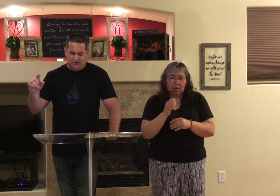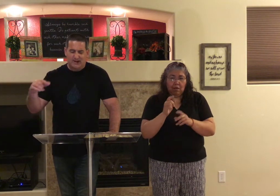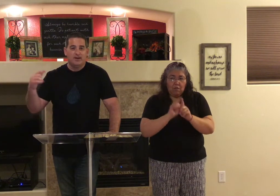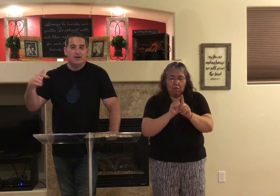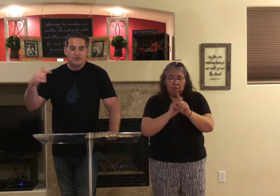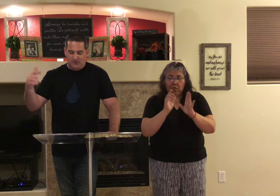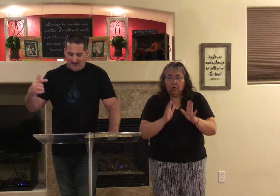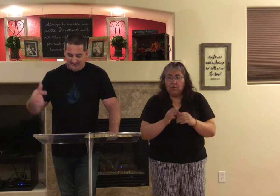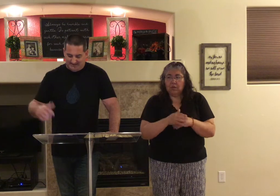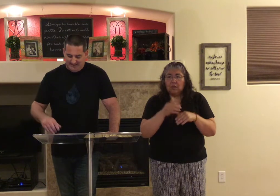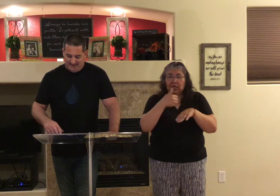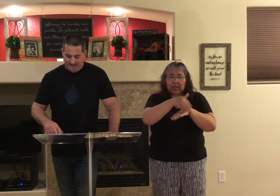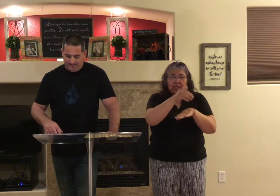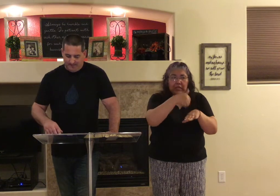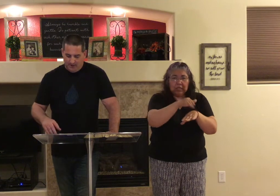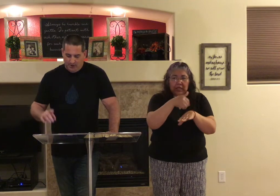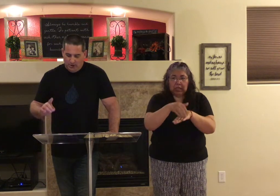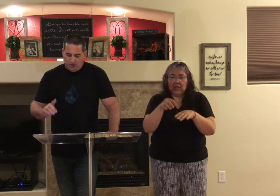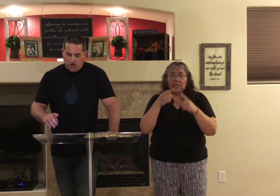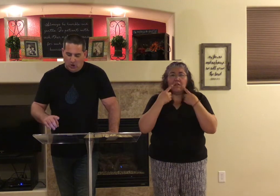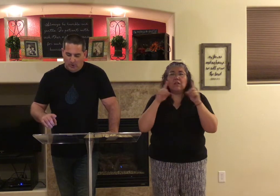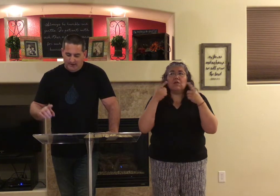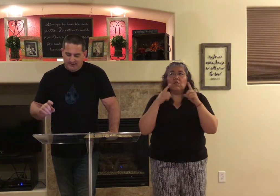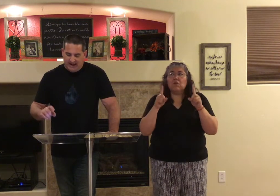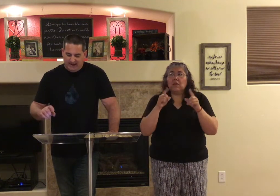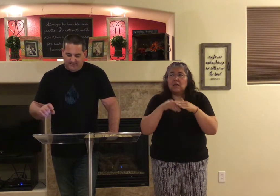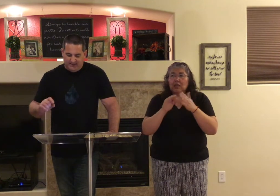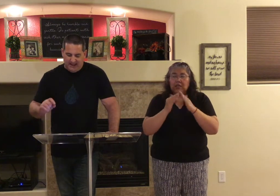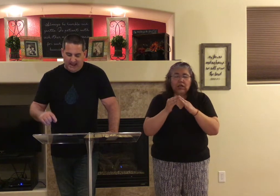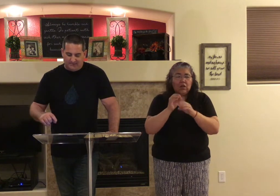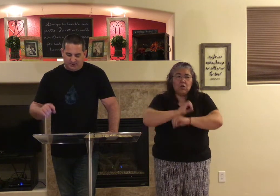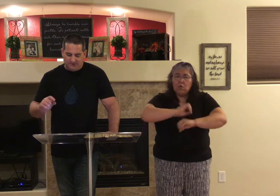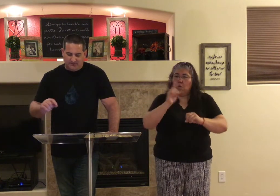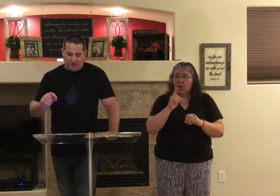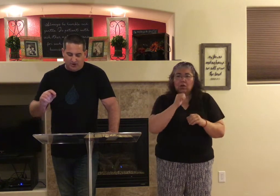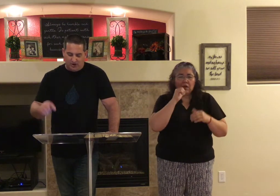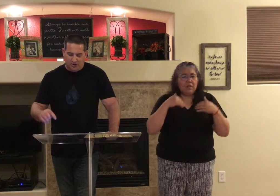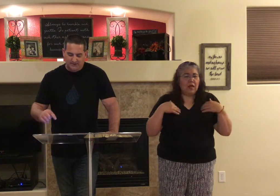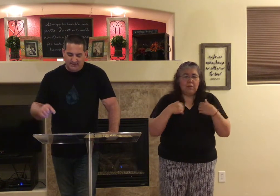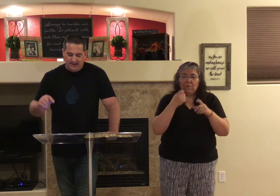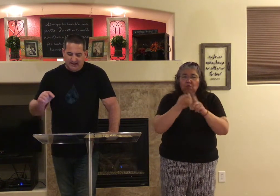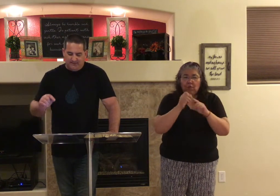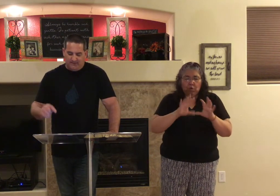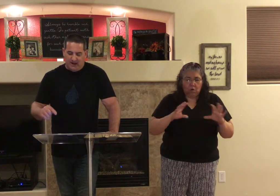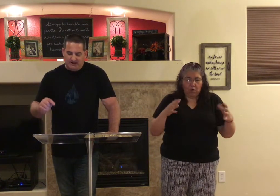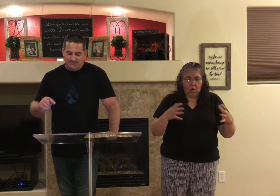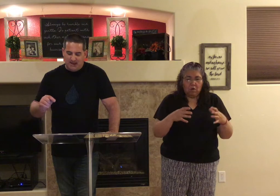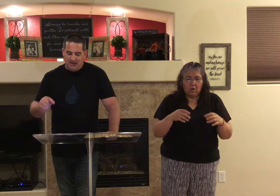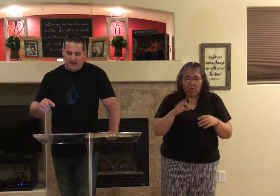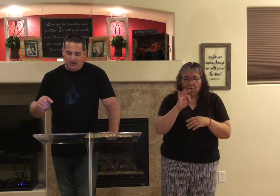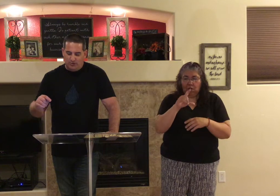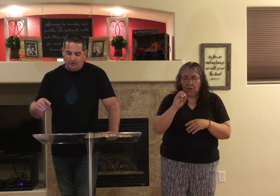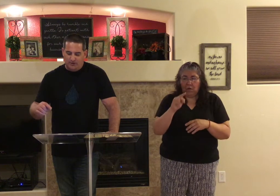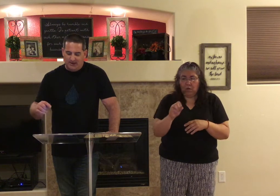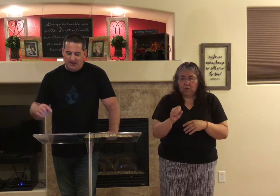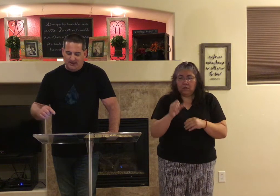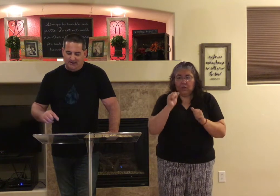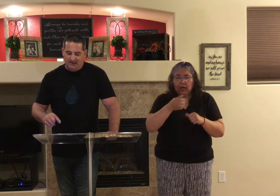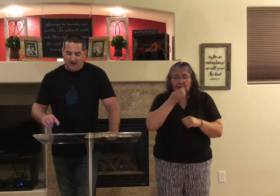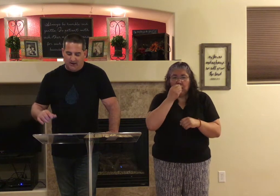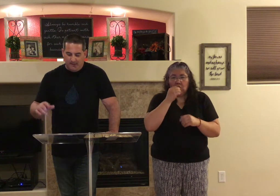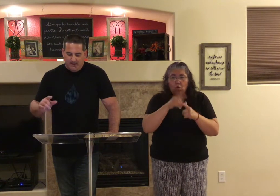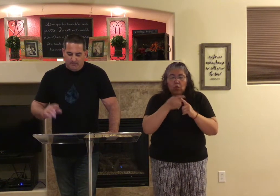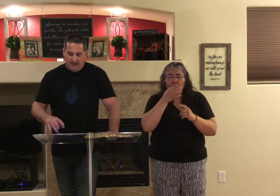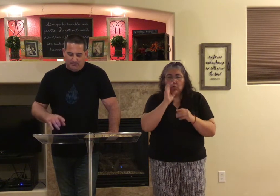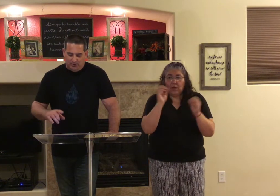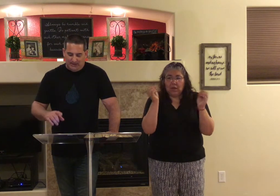this decree throughout the city. No one, not even the animals from your herds and flocks, may eat or drink anything